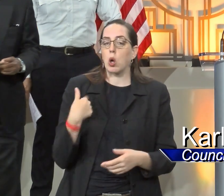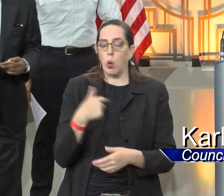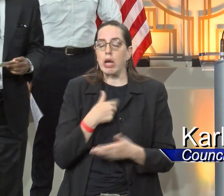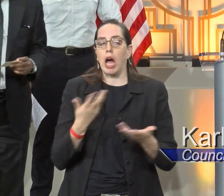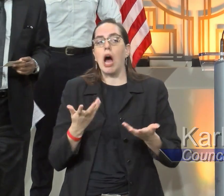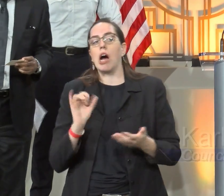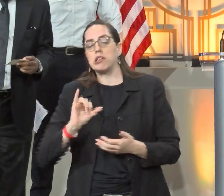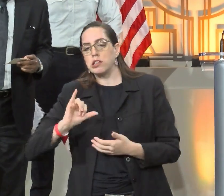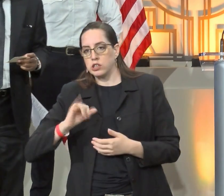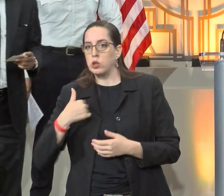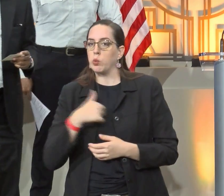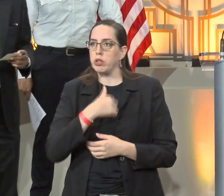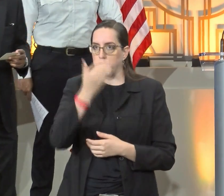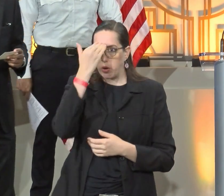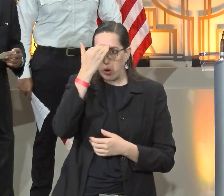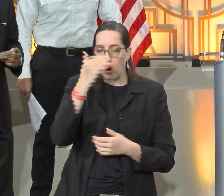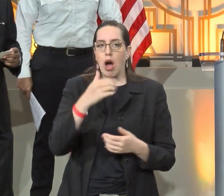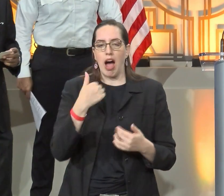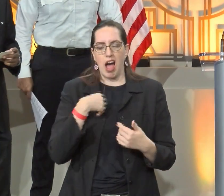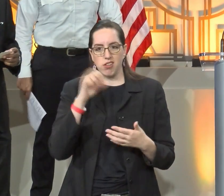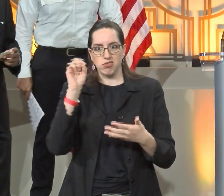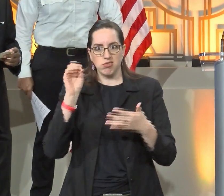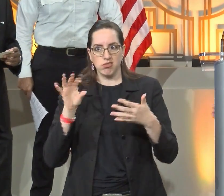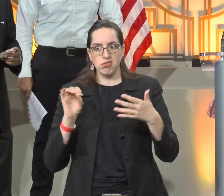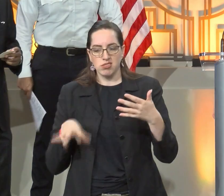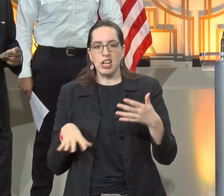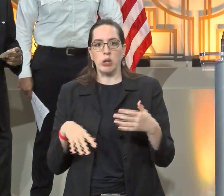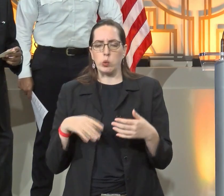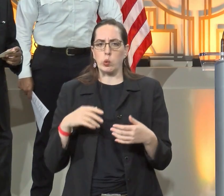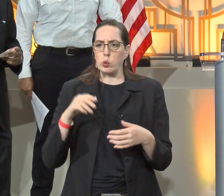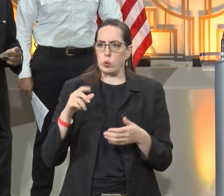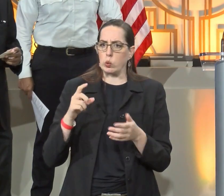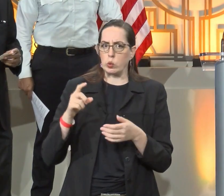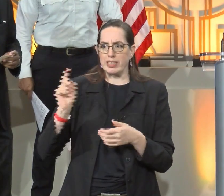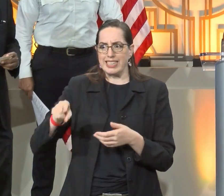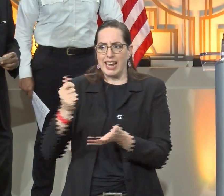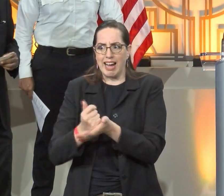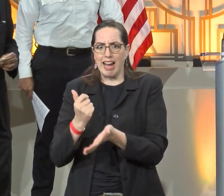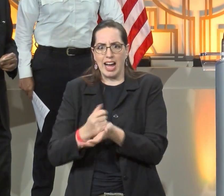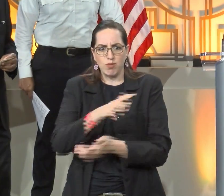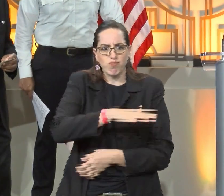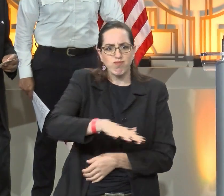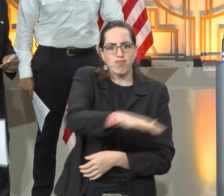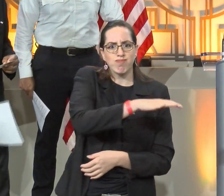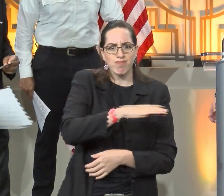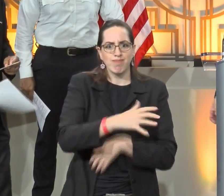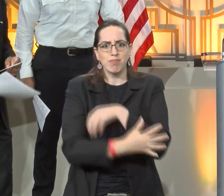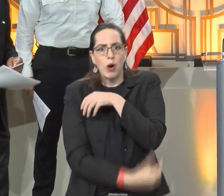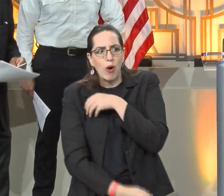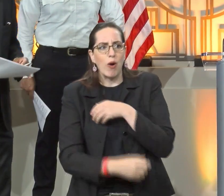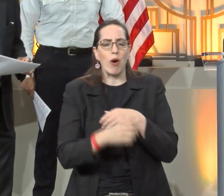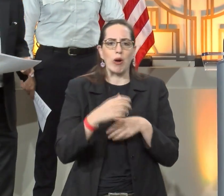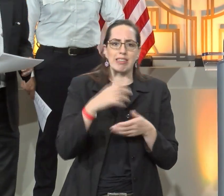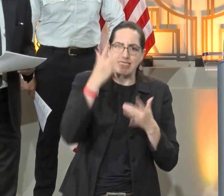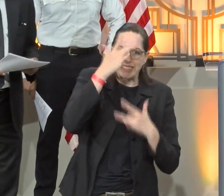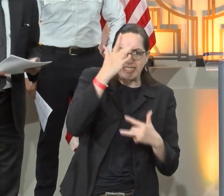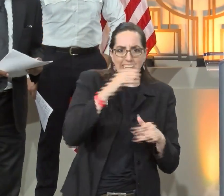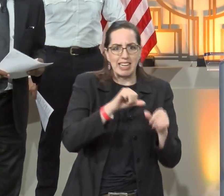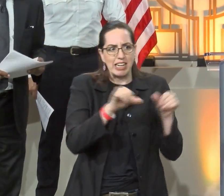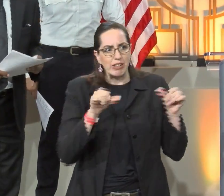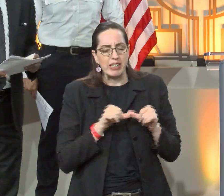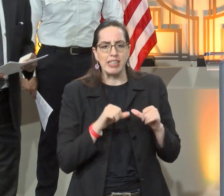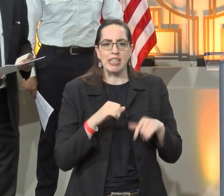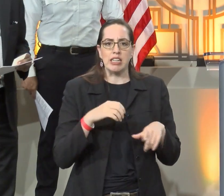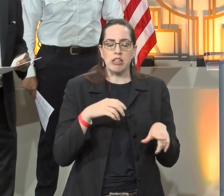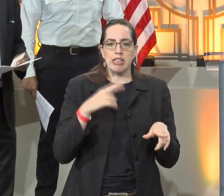sites. We know we're hearing the data about the at-risk populations and the vulnerable communities in the Hispanic